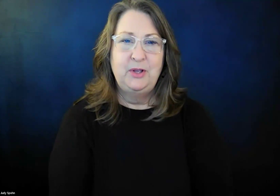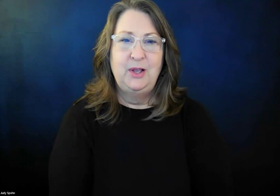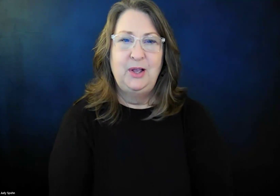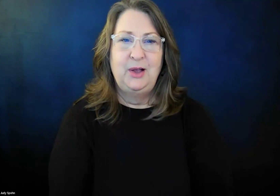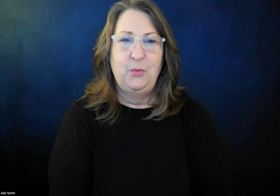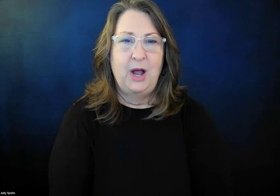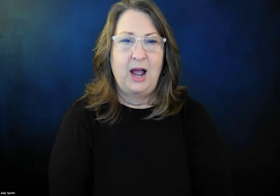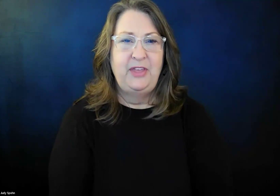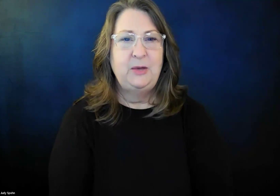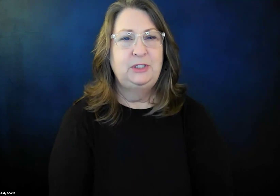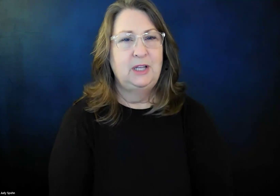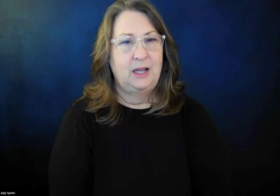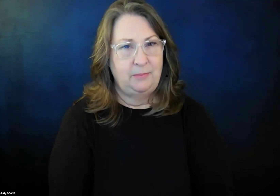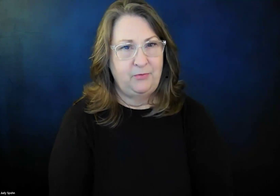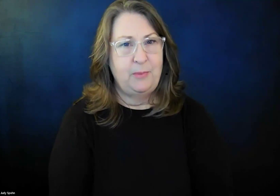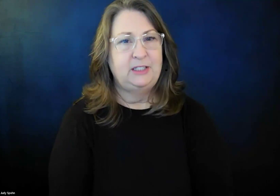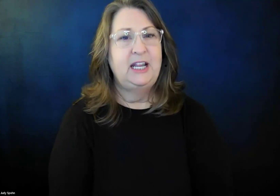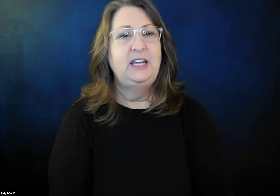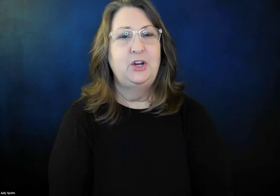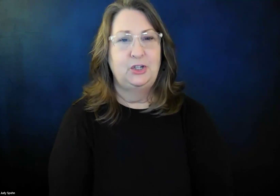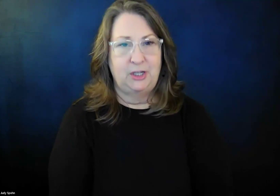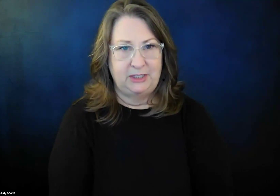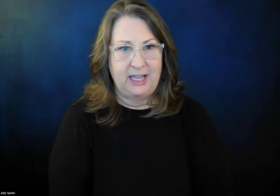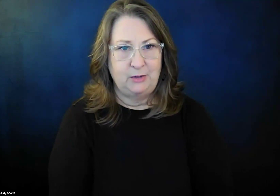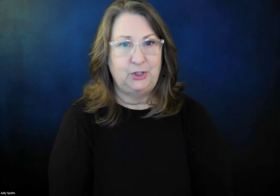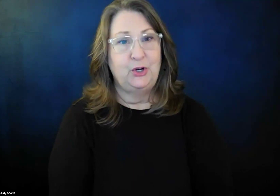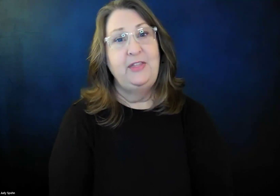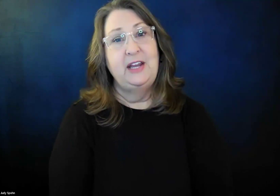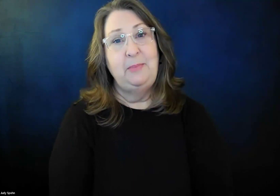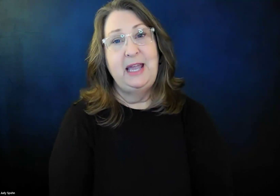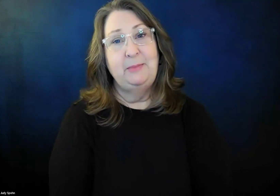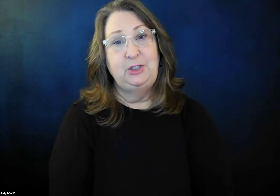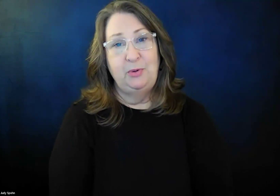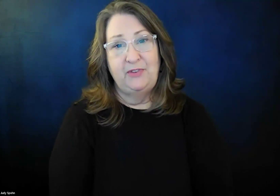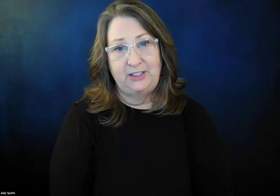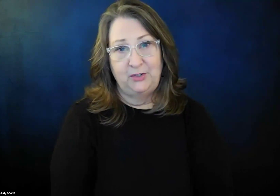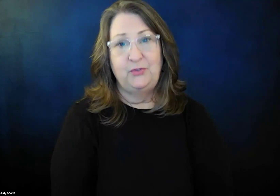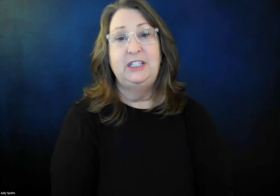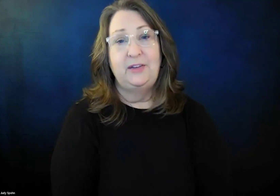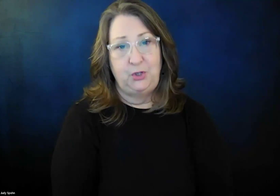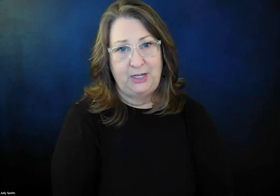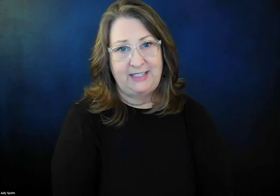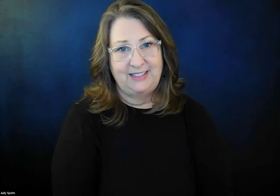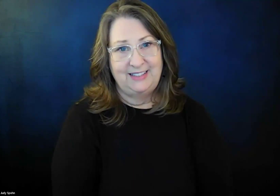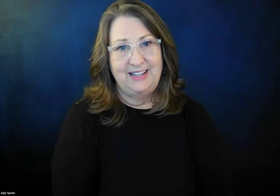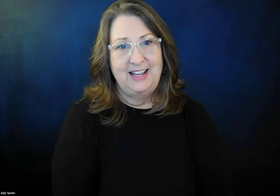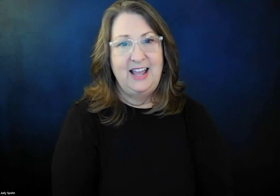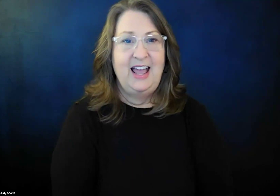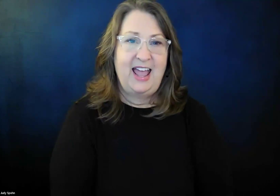remember. I think it was for about 10 years I was a counselor, and then I became a supervisor for the deaf